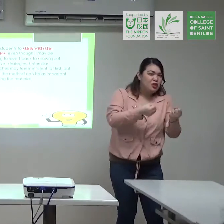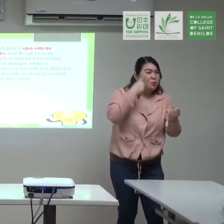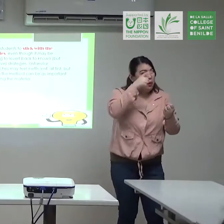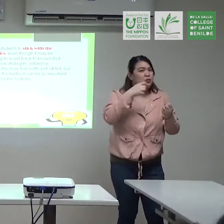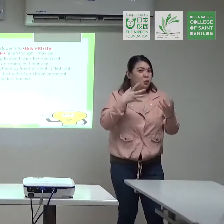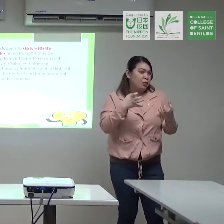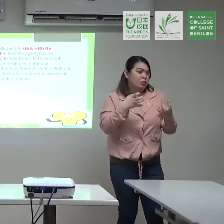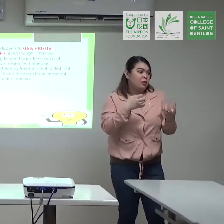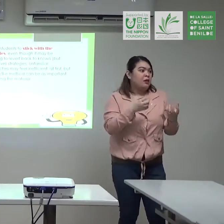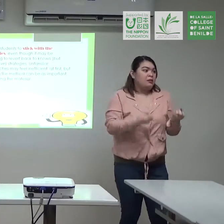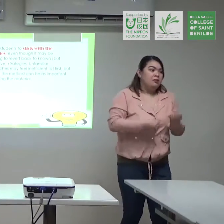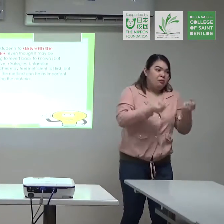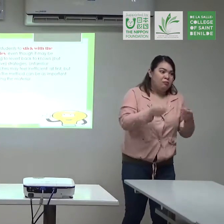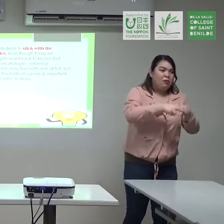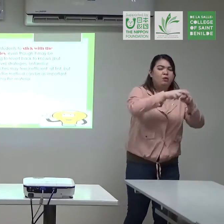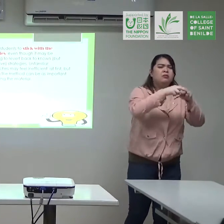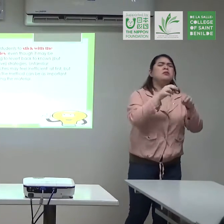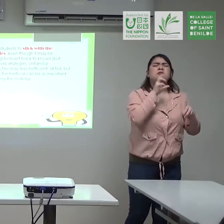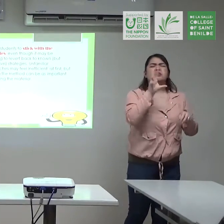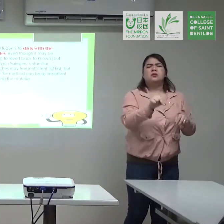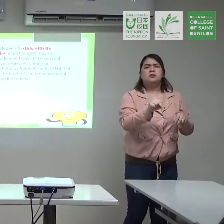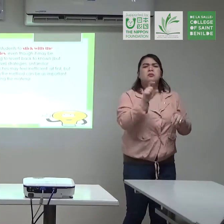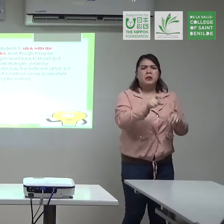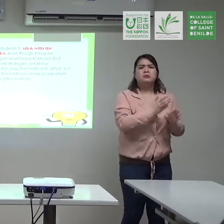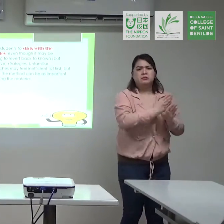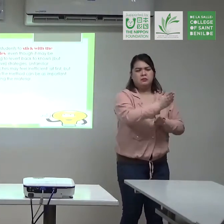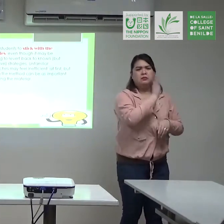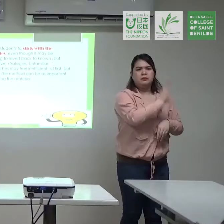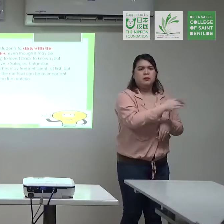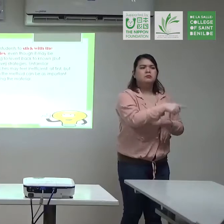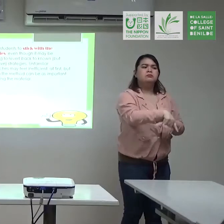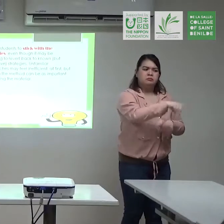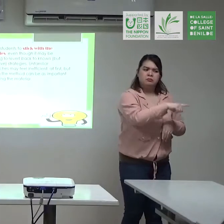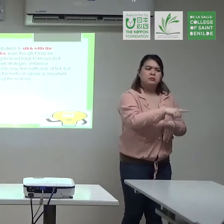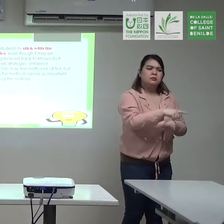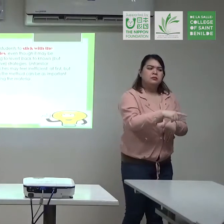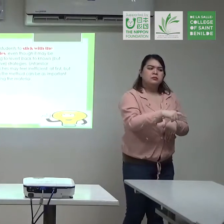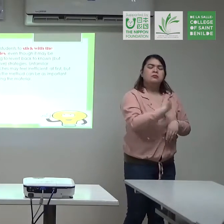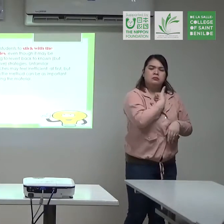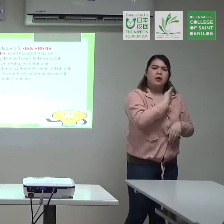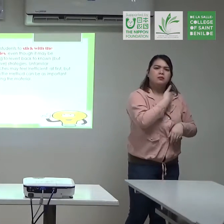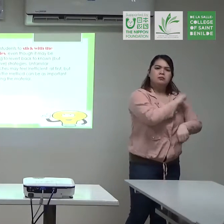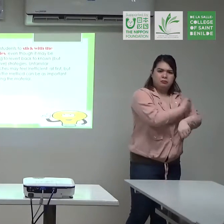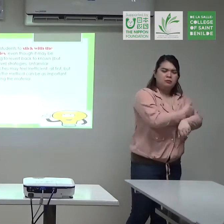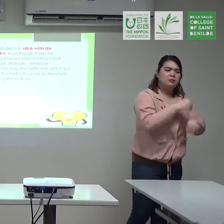accommodate the suggestion. You have to stick it out if you feel that you are on the right